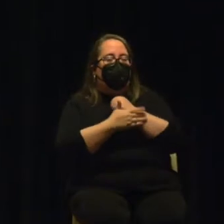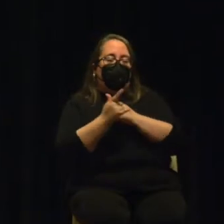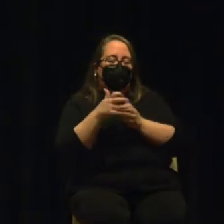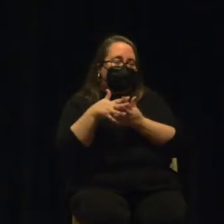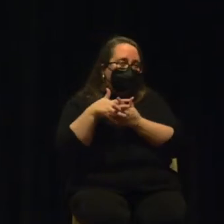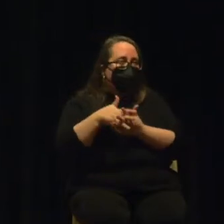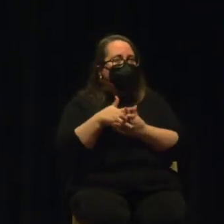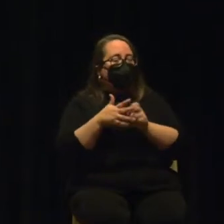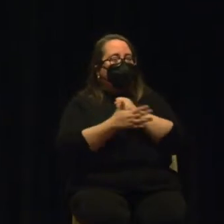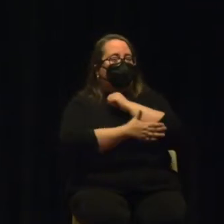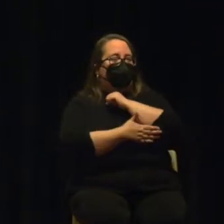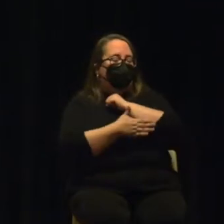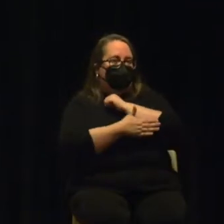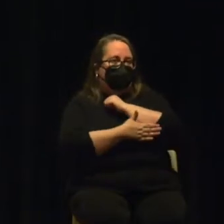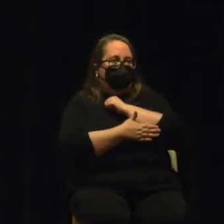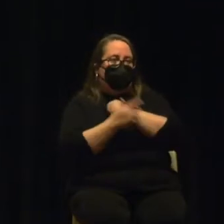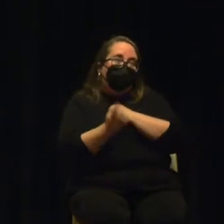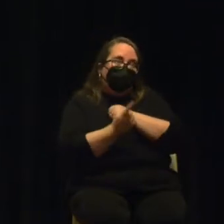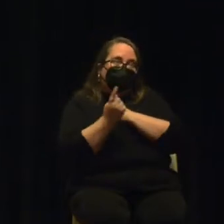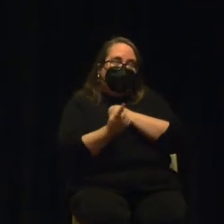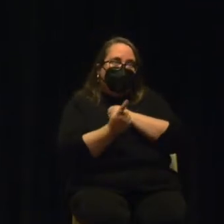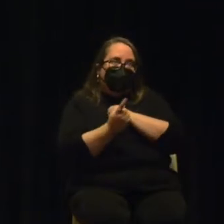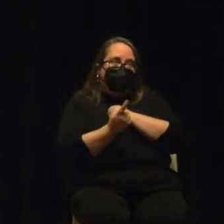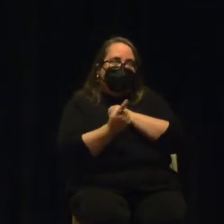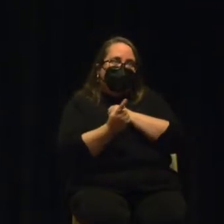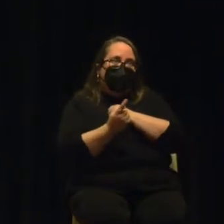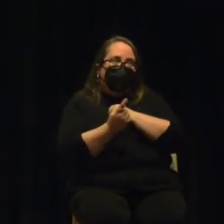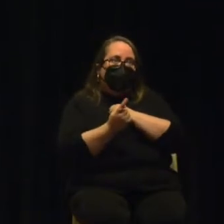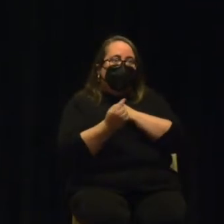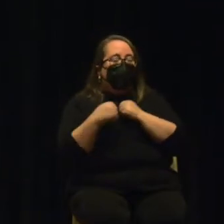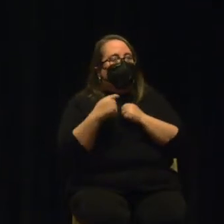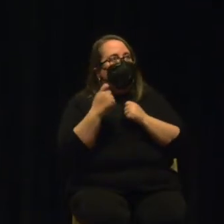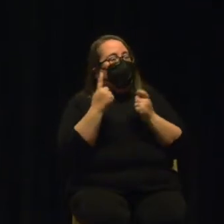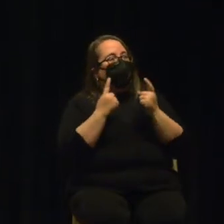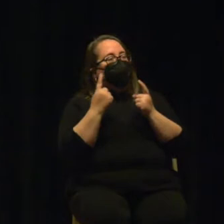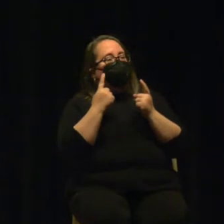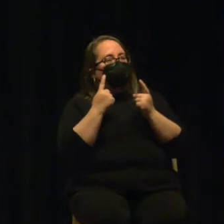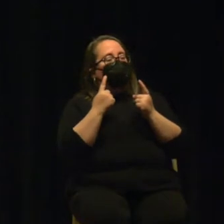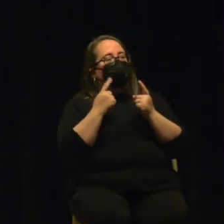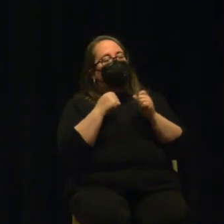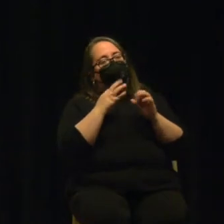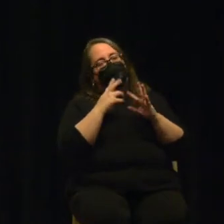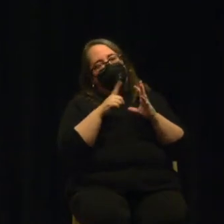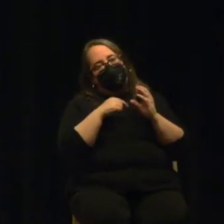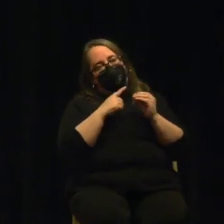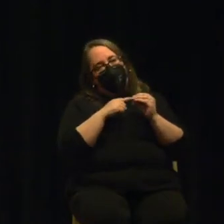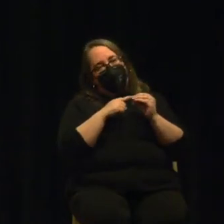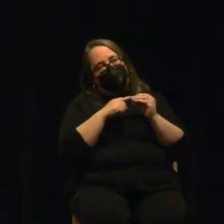mean, mm-hmm. always. And it's something that we all should consider, that this is, you know, we're talking about